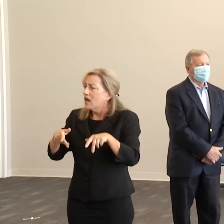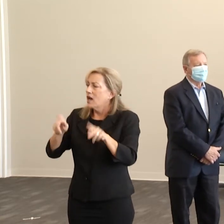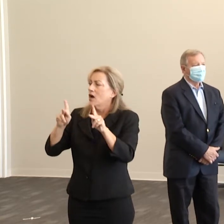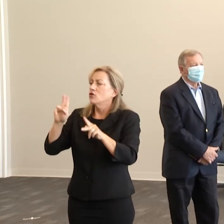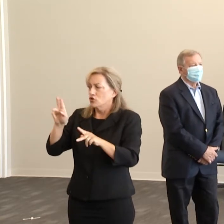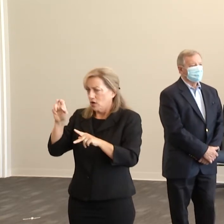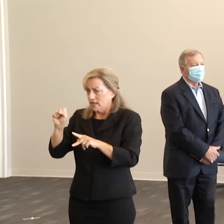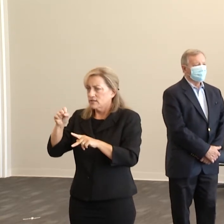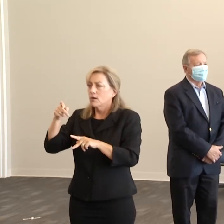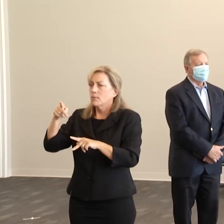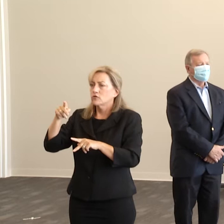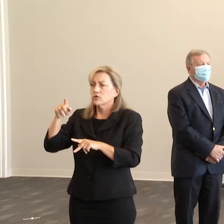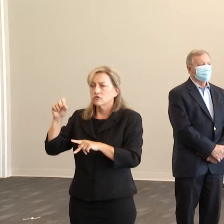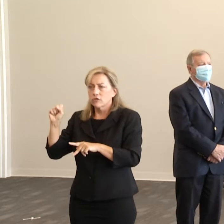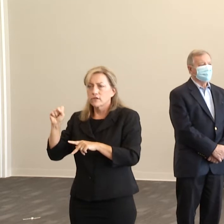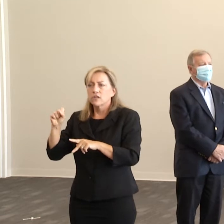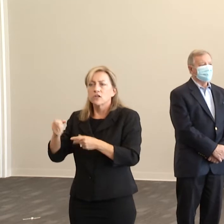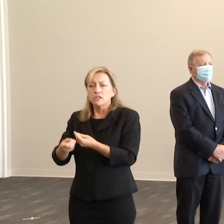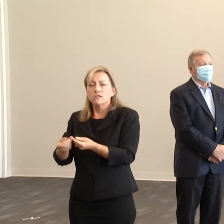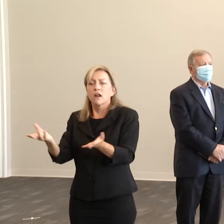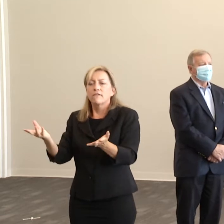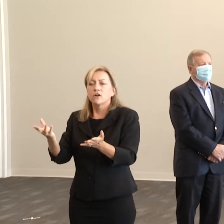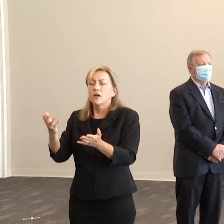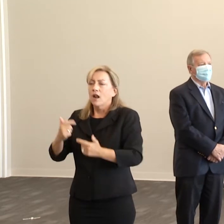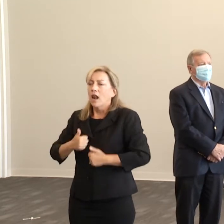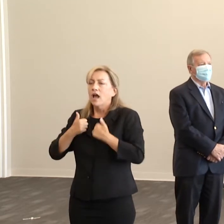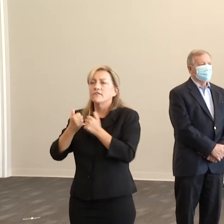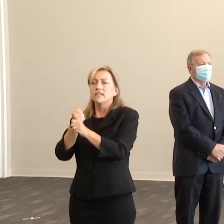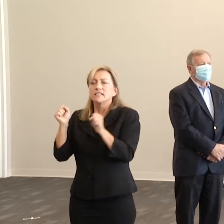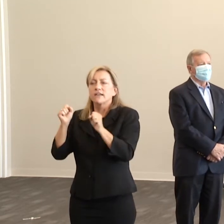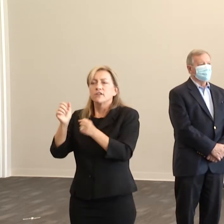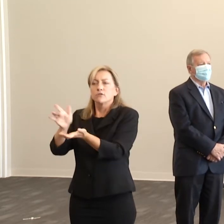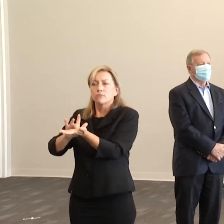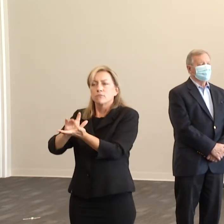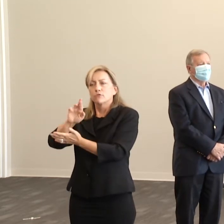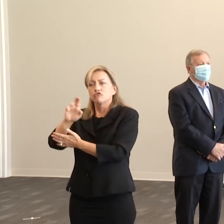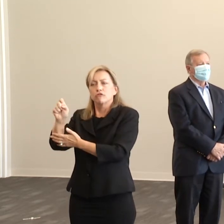to deliver life-saving prescription drugs.